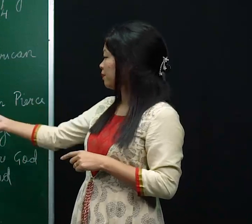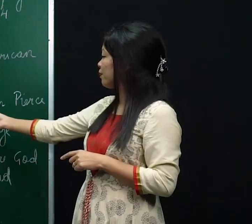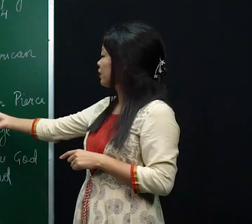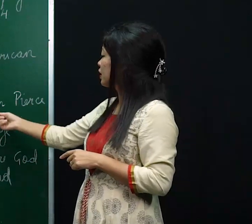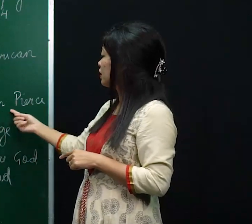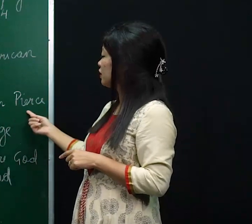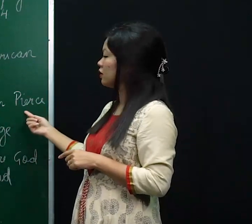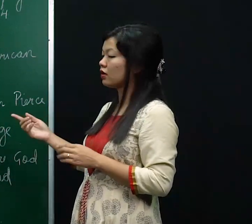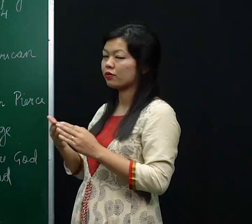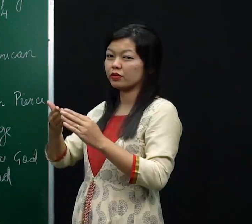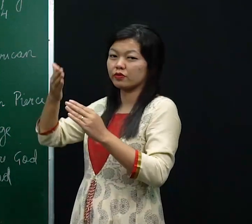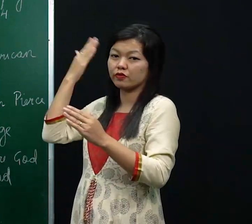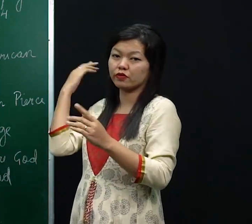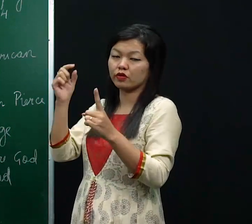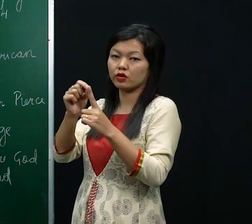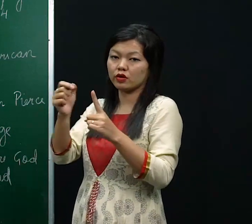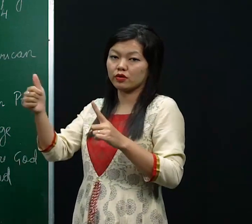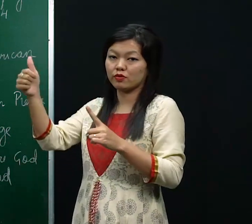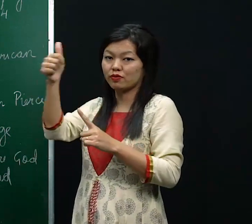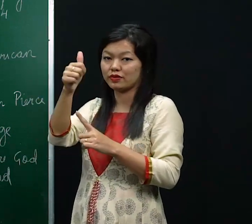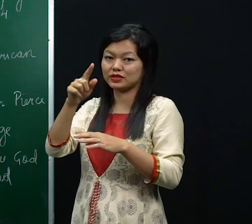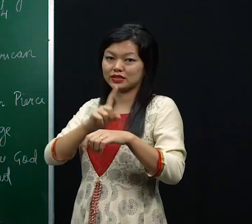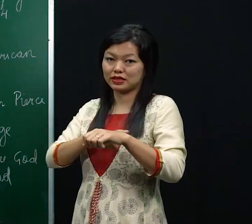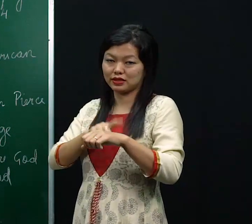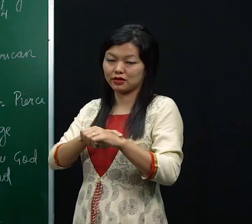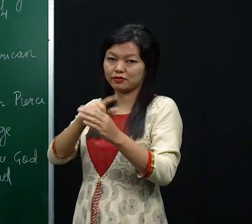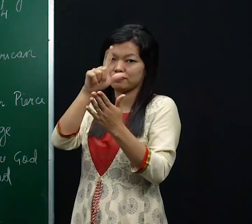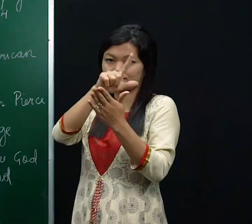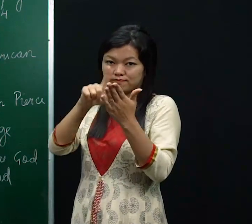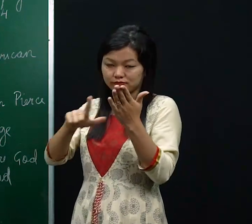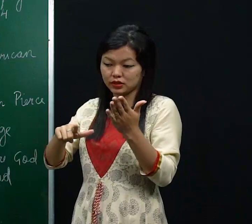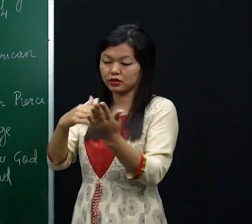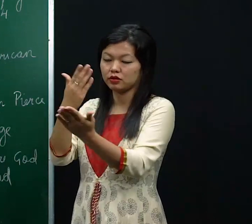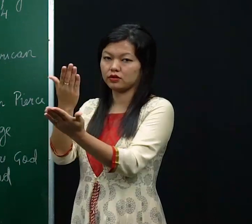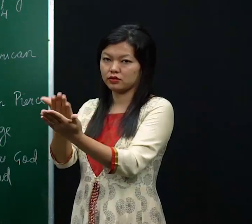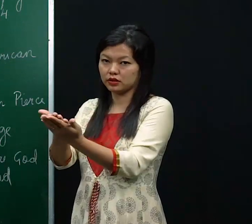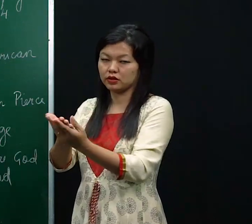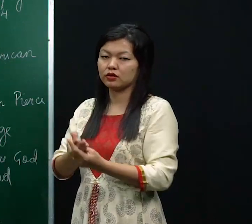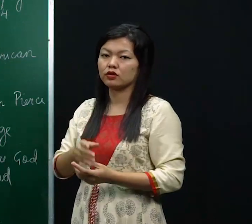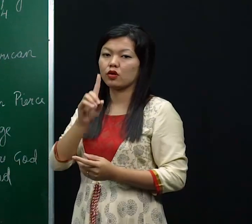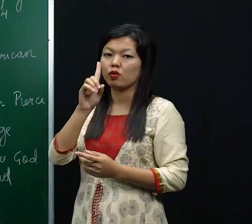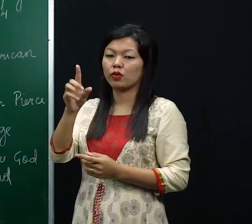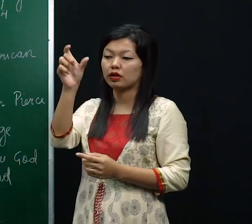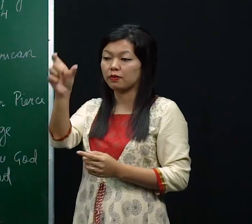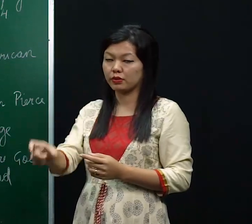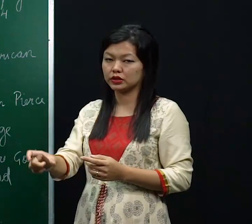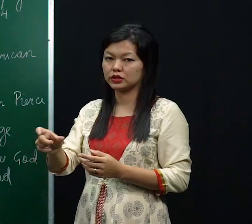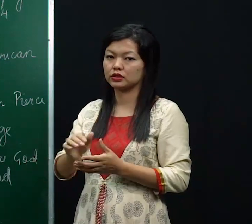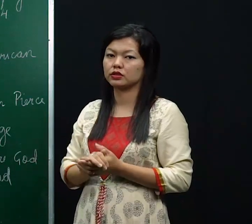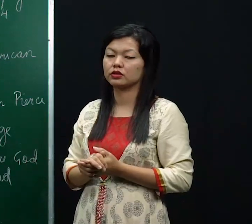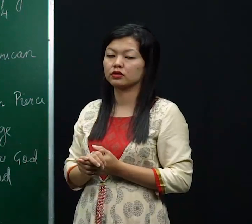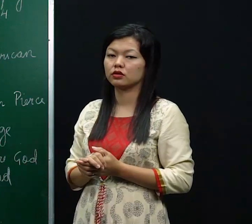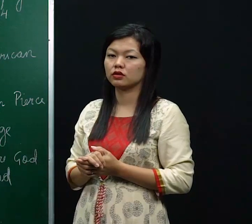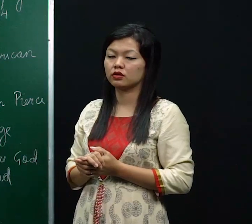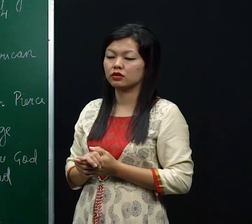was the president, he wrote a letter to the chief of a tribe. And you know, we are all tribals. Most of the